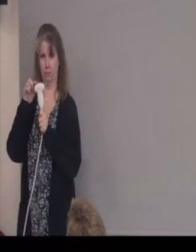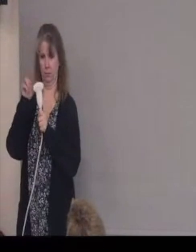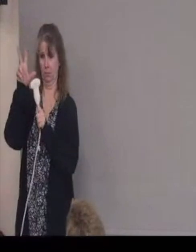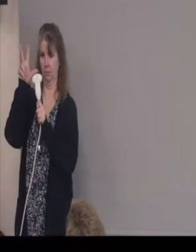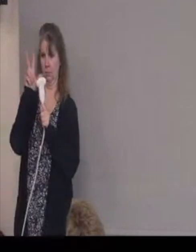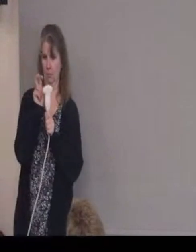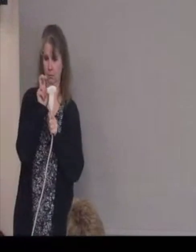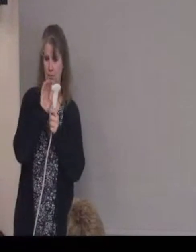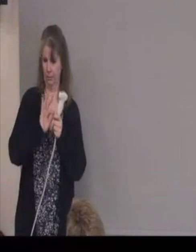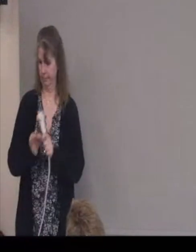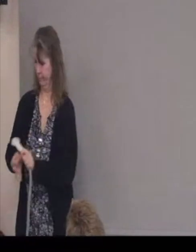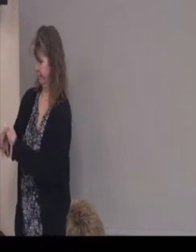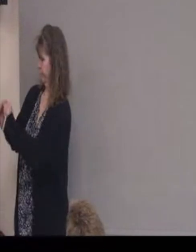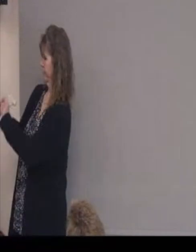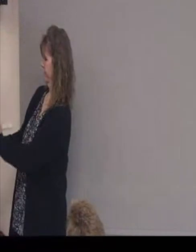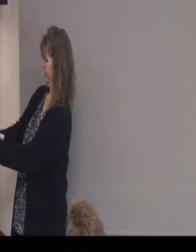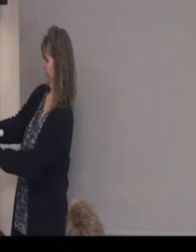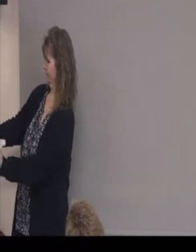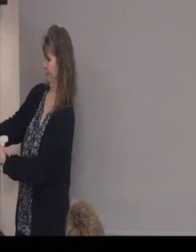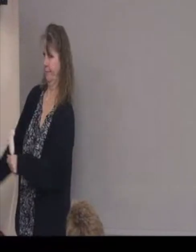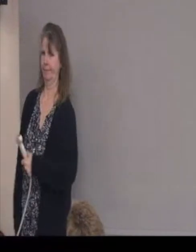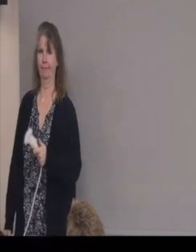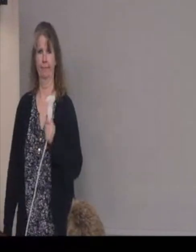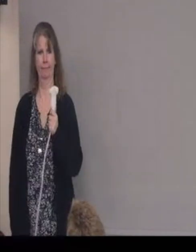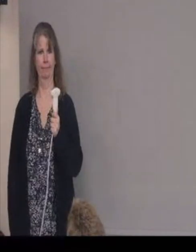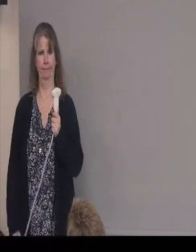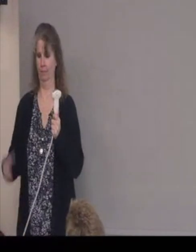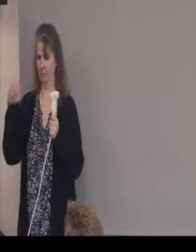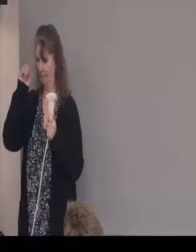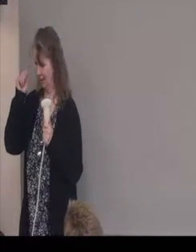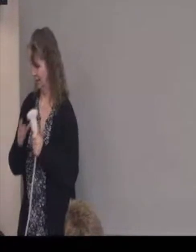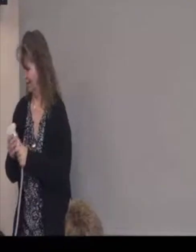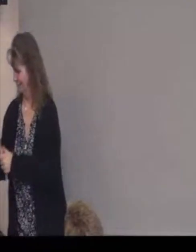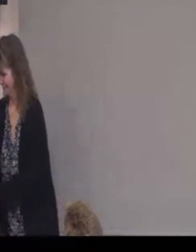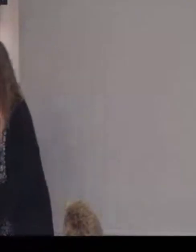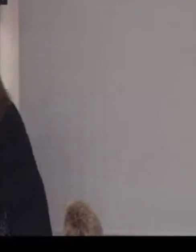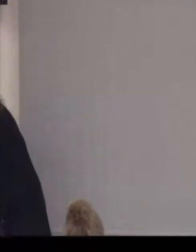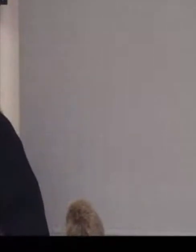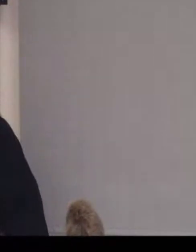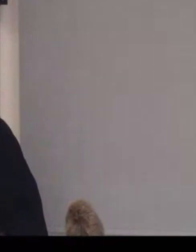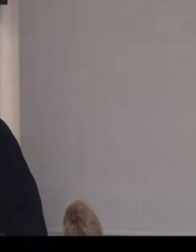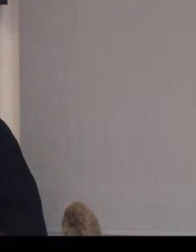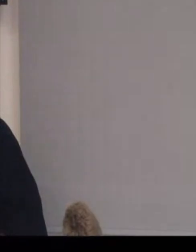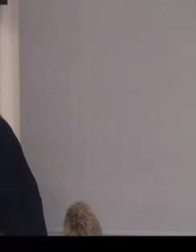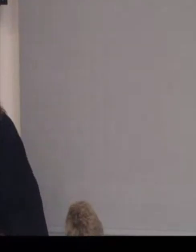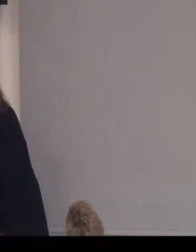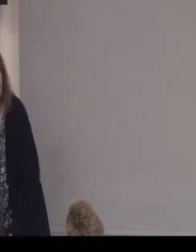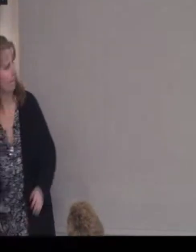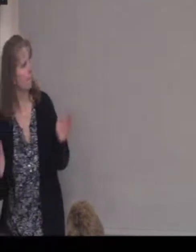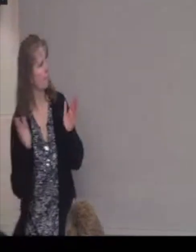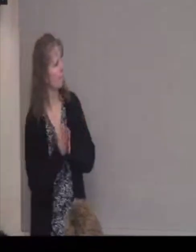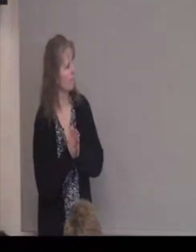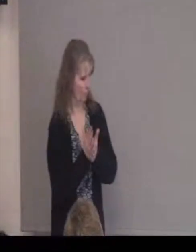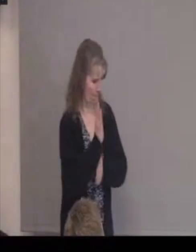body and they bounce back where it is then interpreted into results that you can view on the screen. It's an